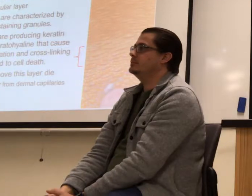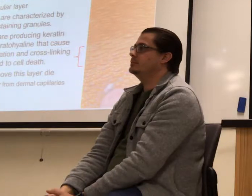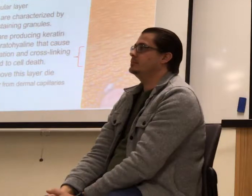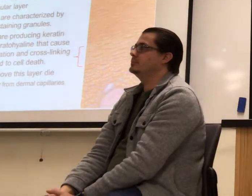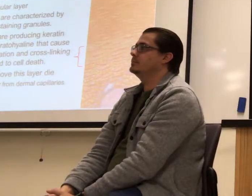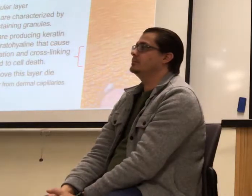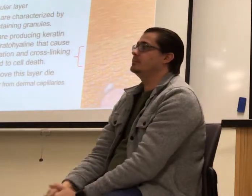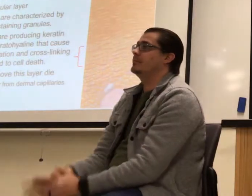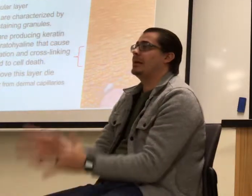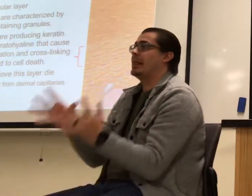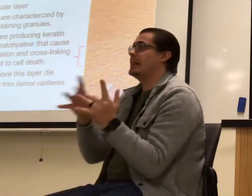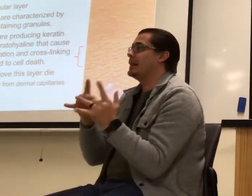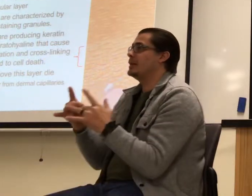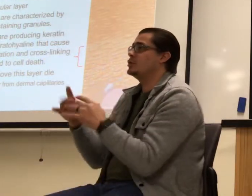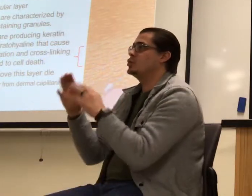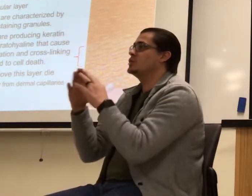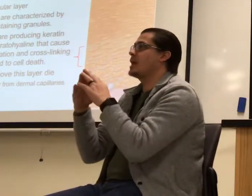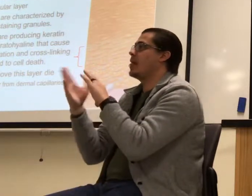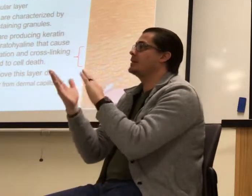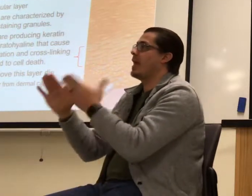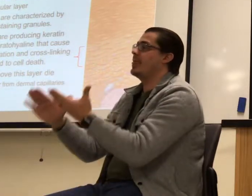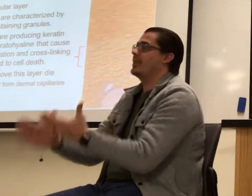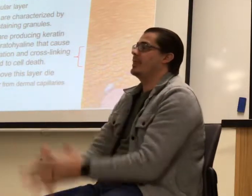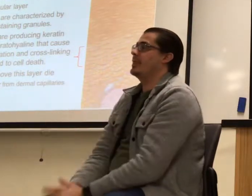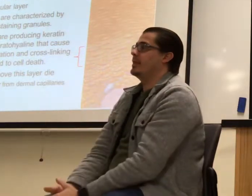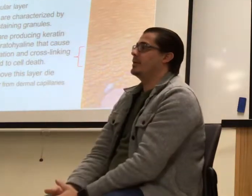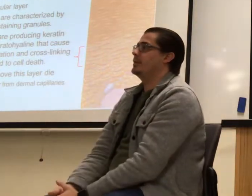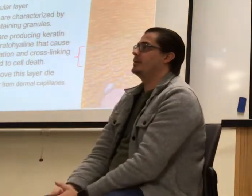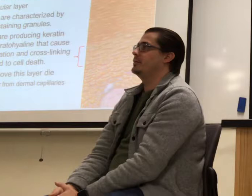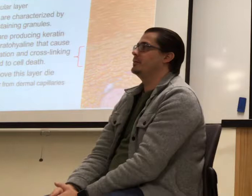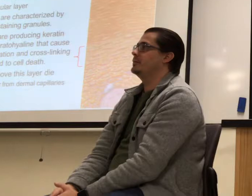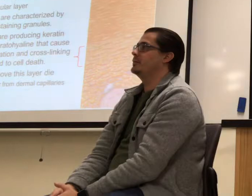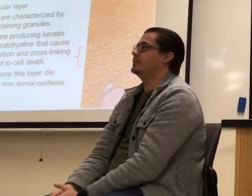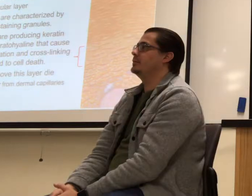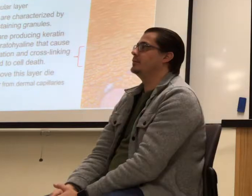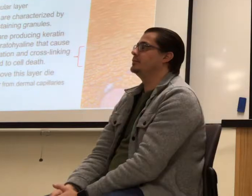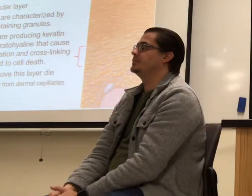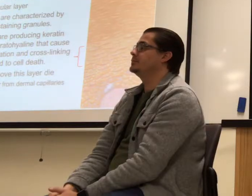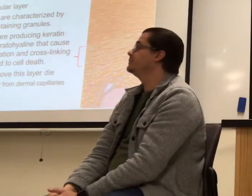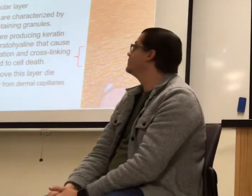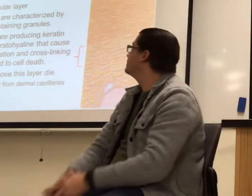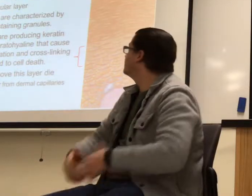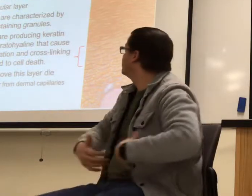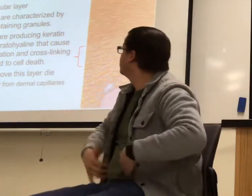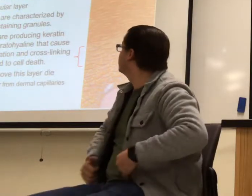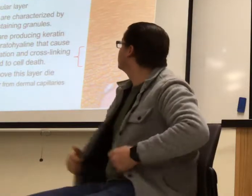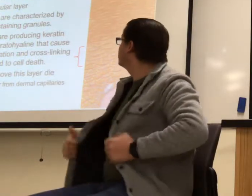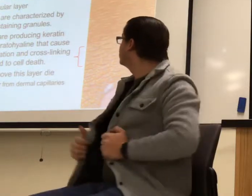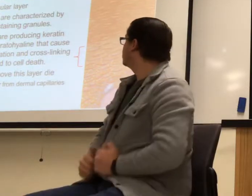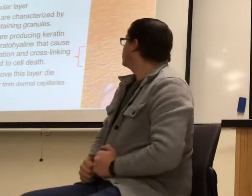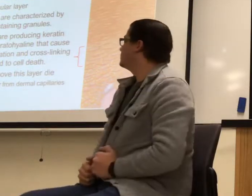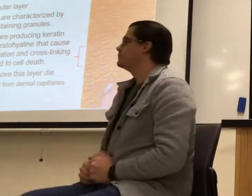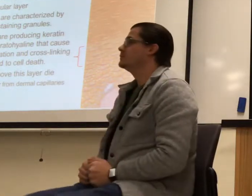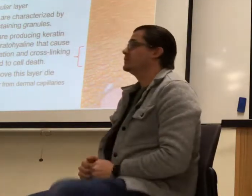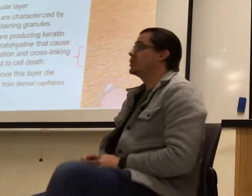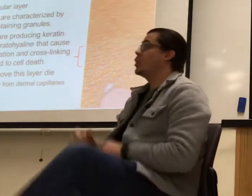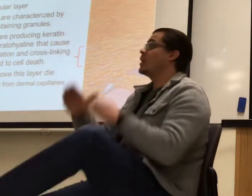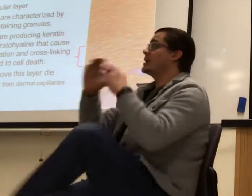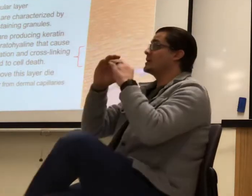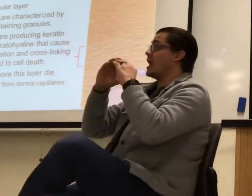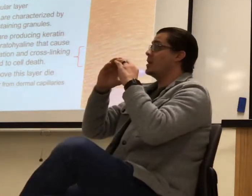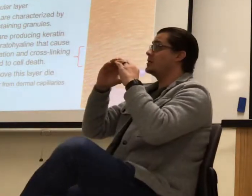So leading to cell death is what's going to happen there. So cells above this layer will be